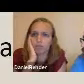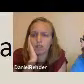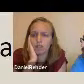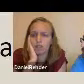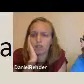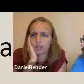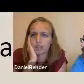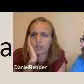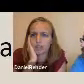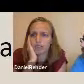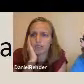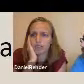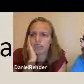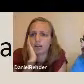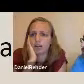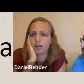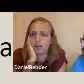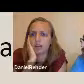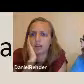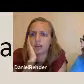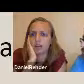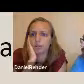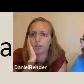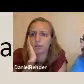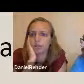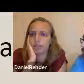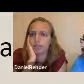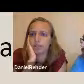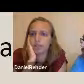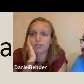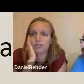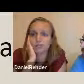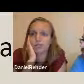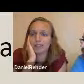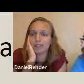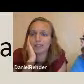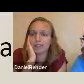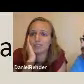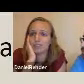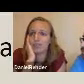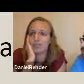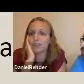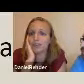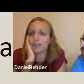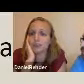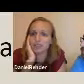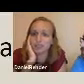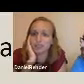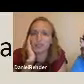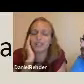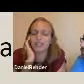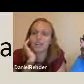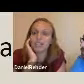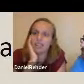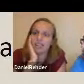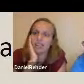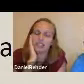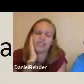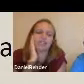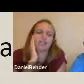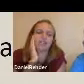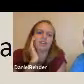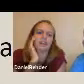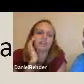became very close friends of ours. And we're extremely excited to help us learn and teach